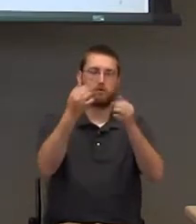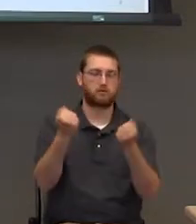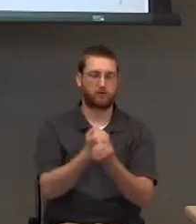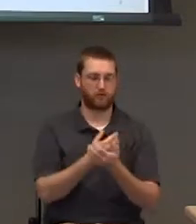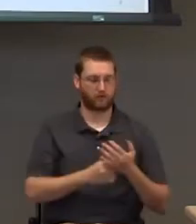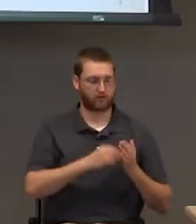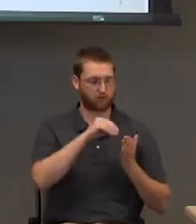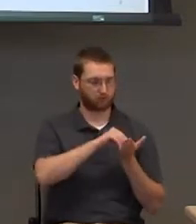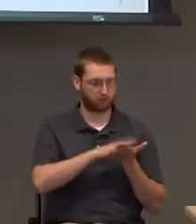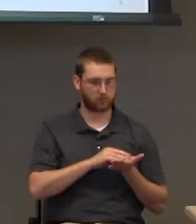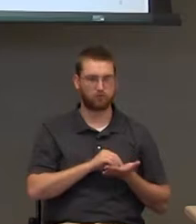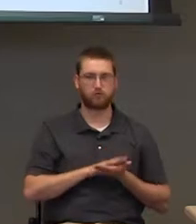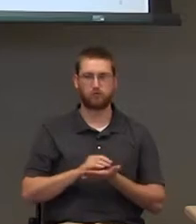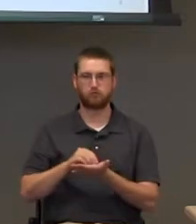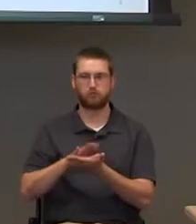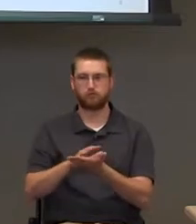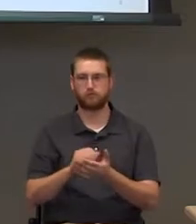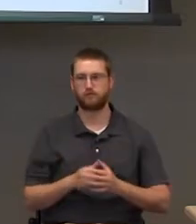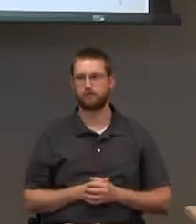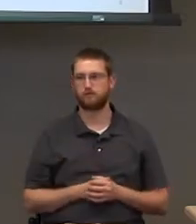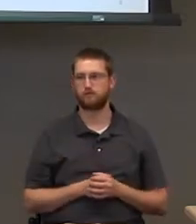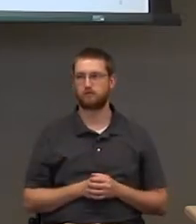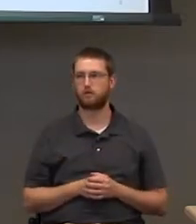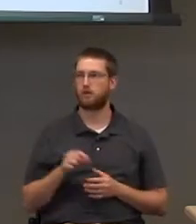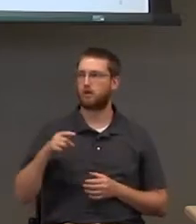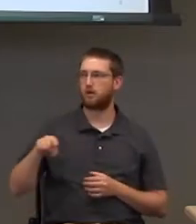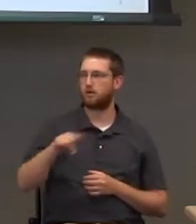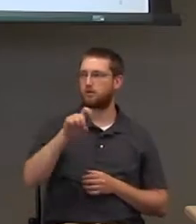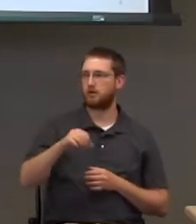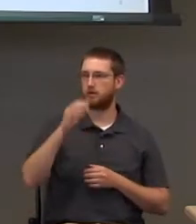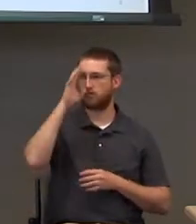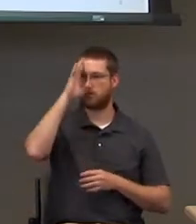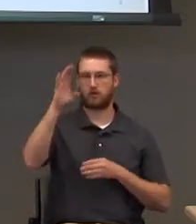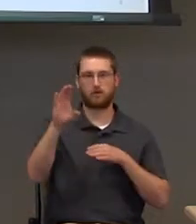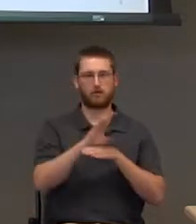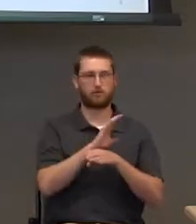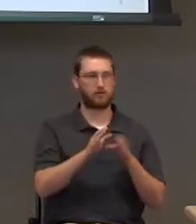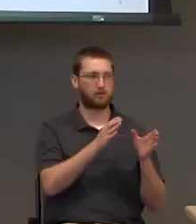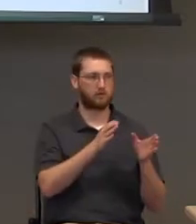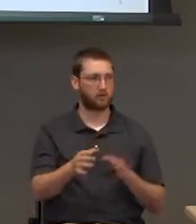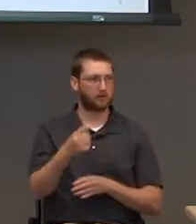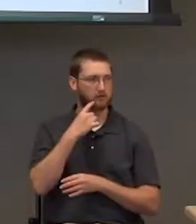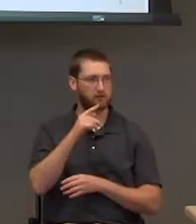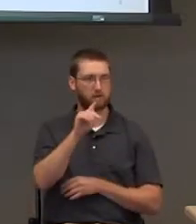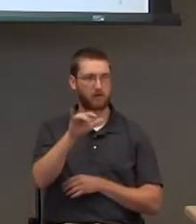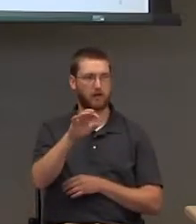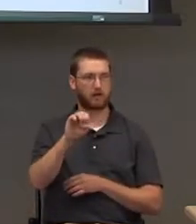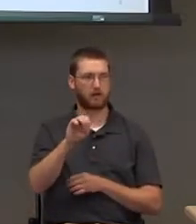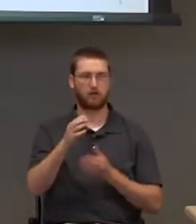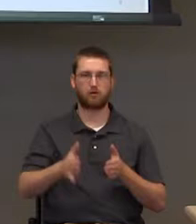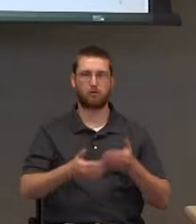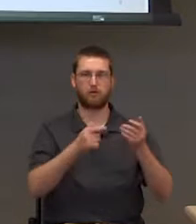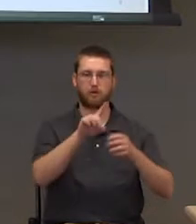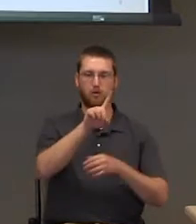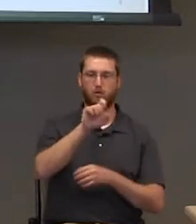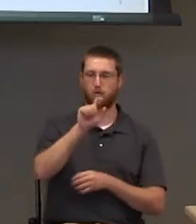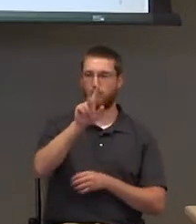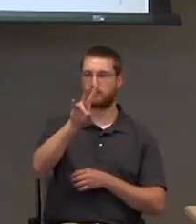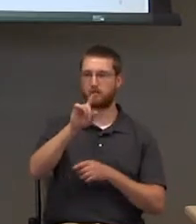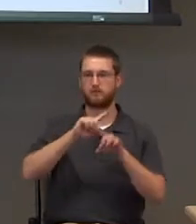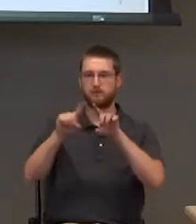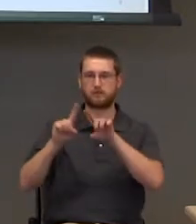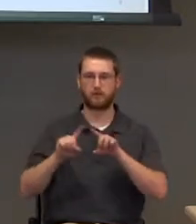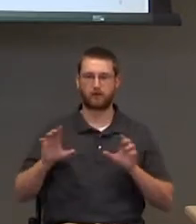that you should want to be taking. You need to create your business plan and say, okay, Kyle recommended these 127 different action